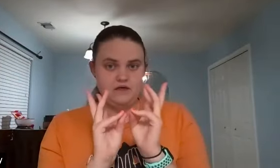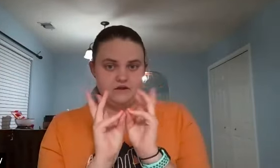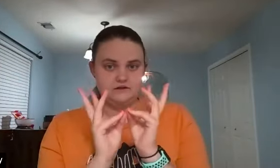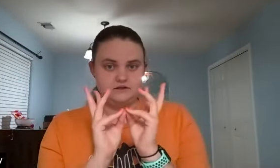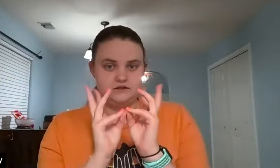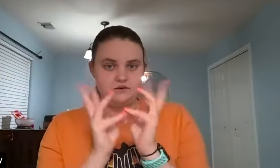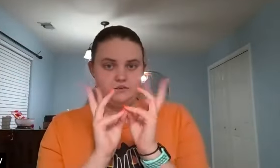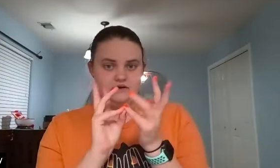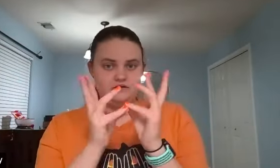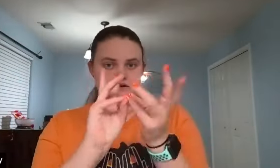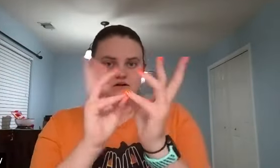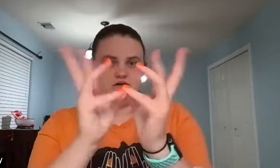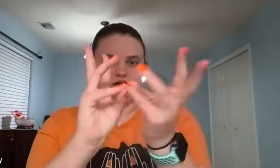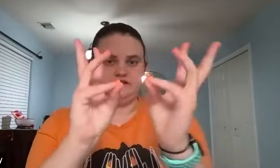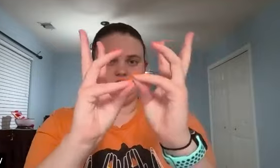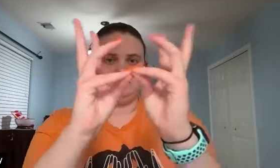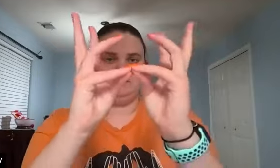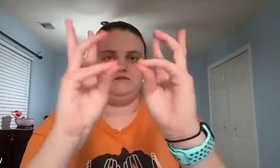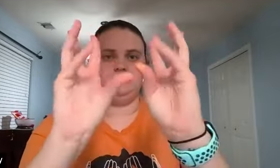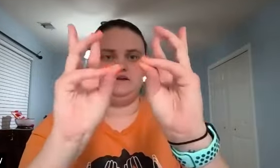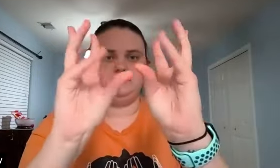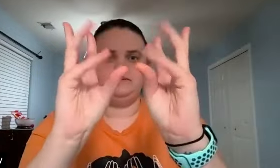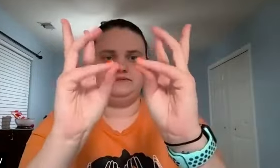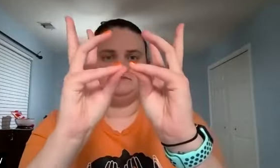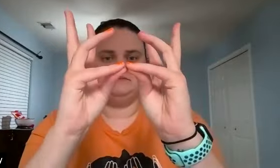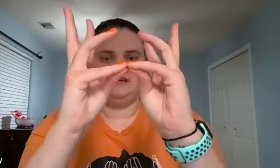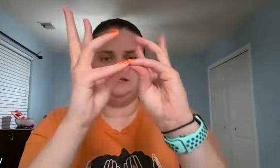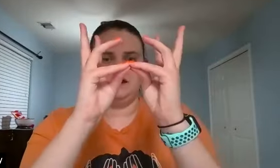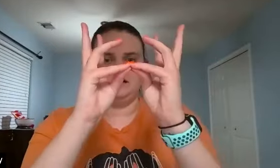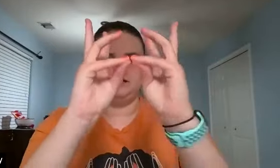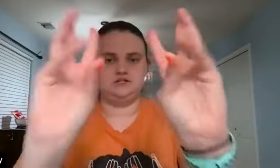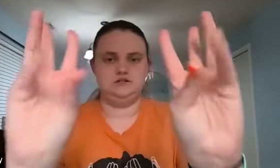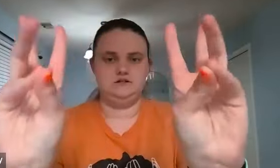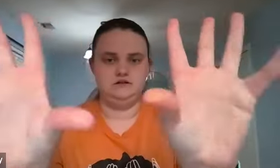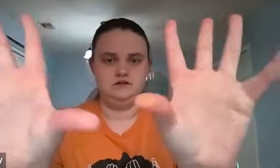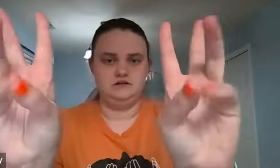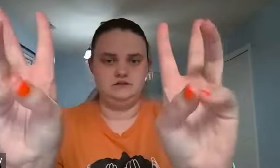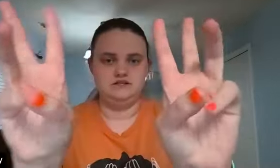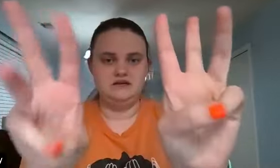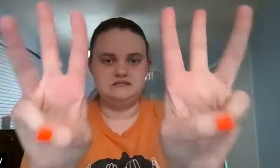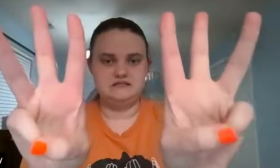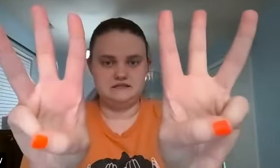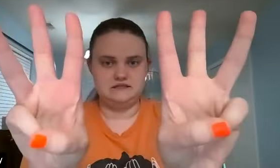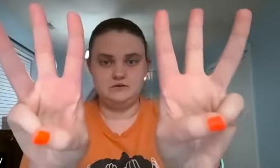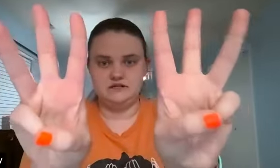weather, weather. Like there, you have your like thumbs and pinky touch. So you make a 6 or a